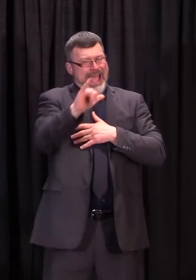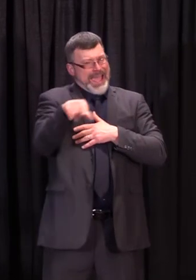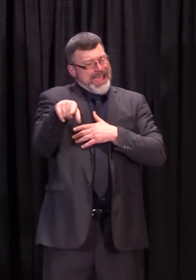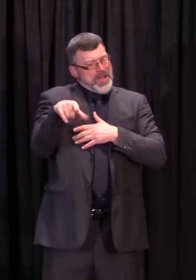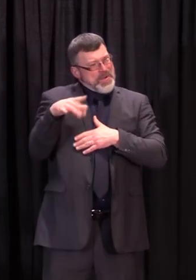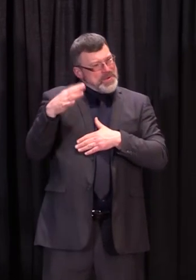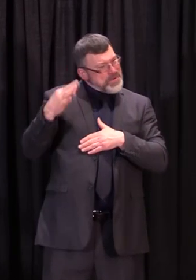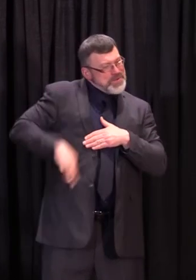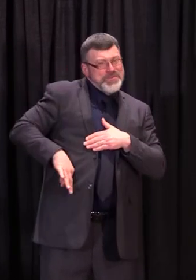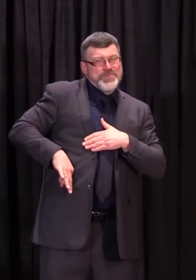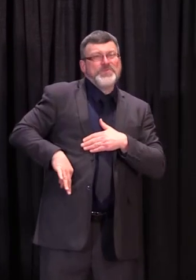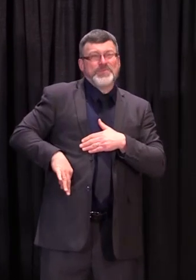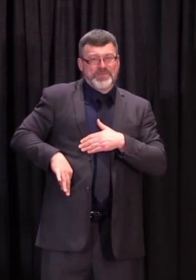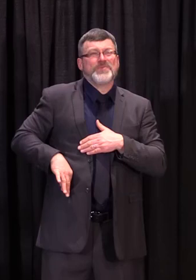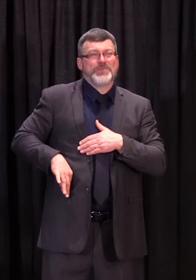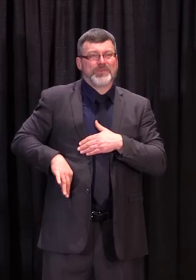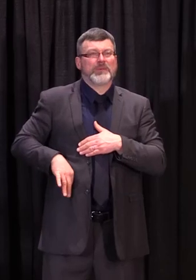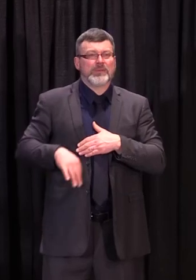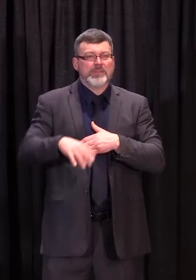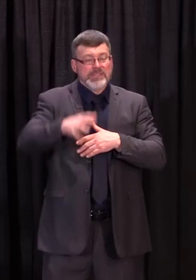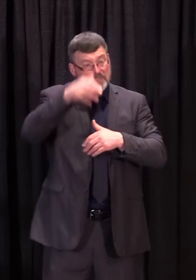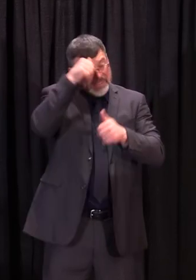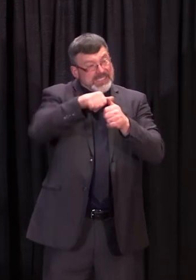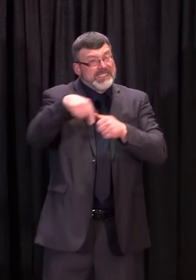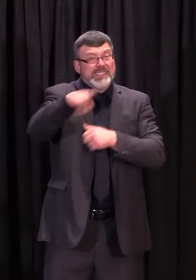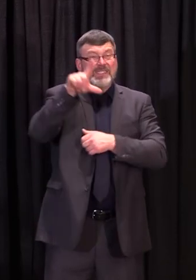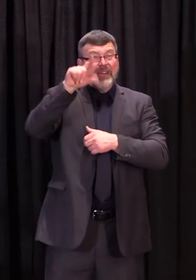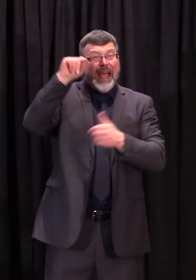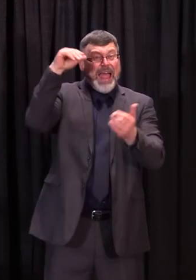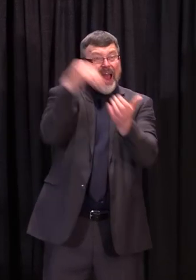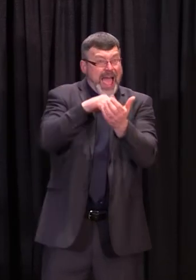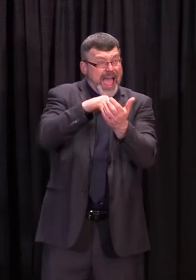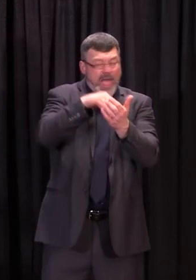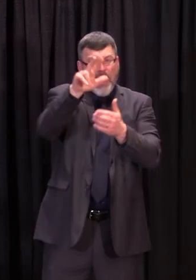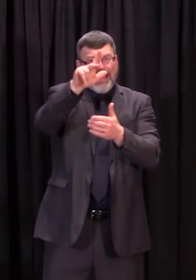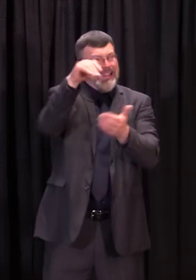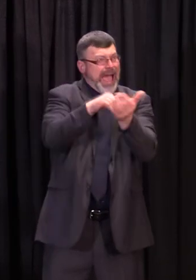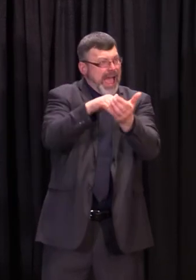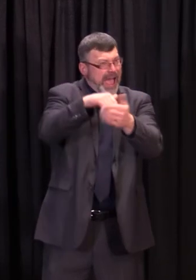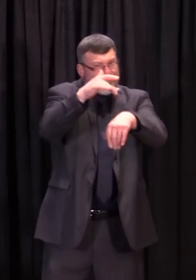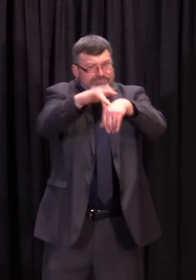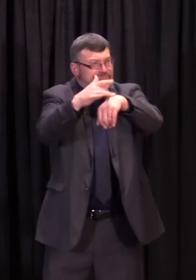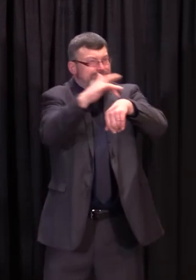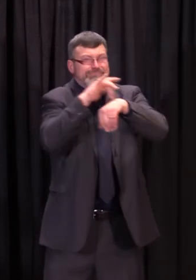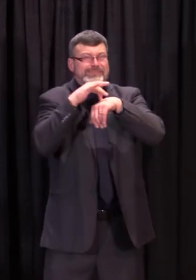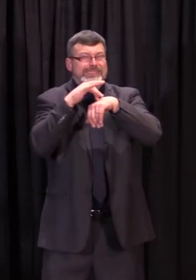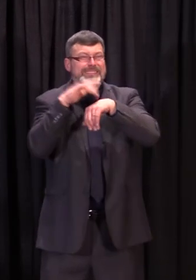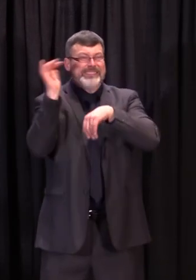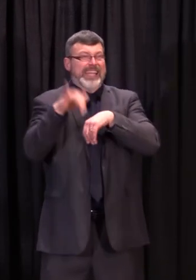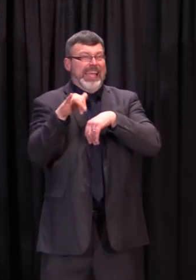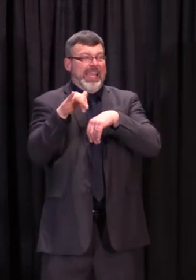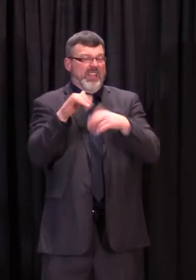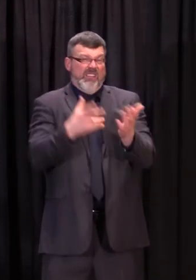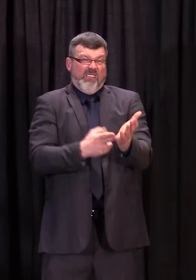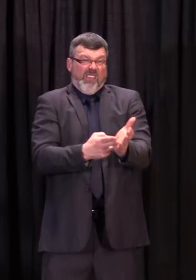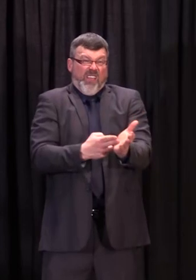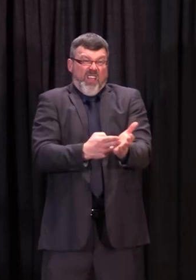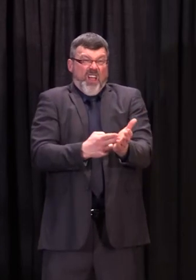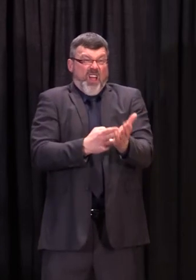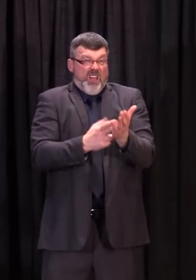Remember those 23,000 open positions? The truth is, we just don't have enough people to fill